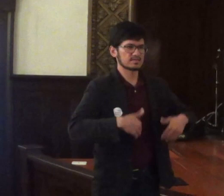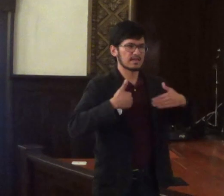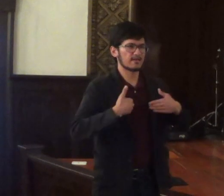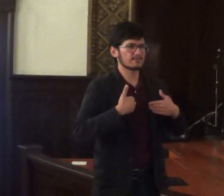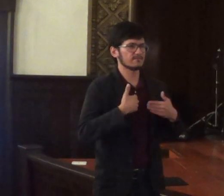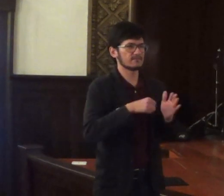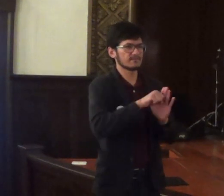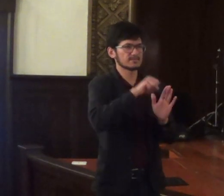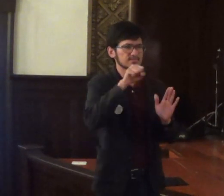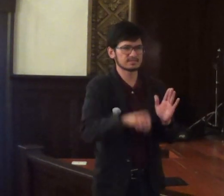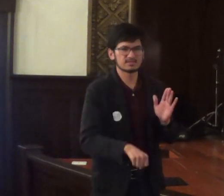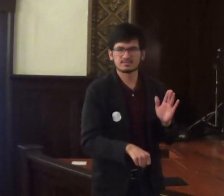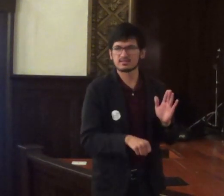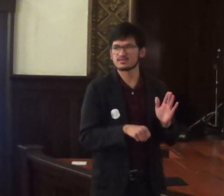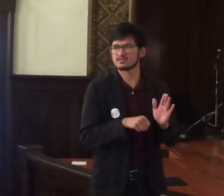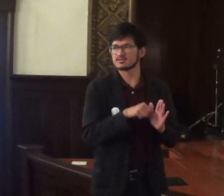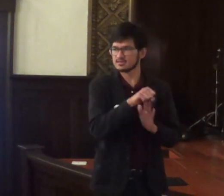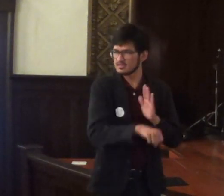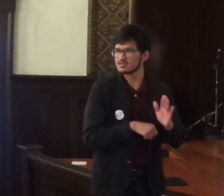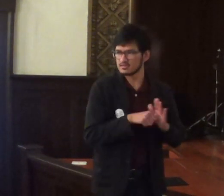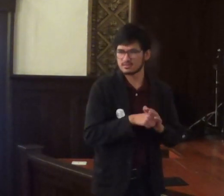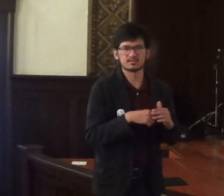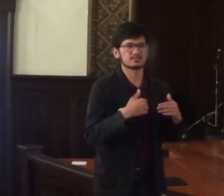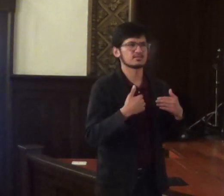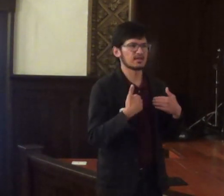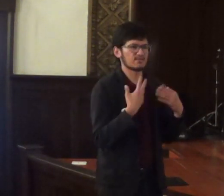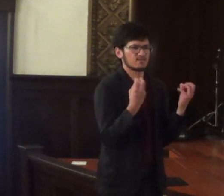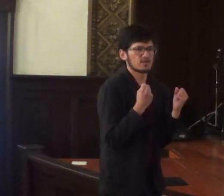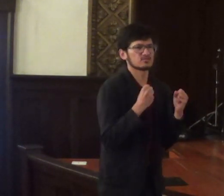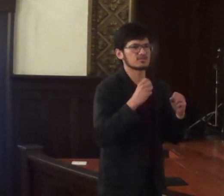oh, I'm gonna fuck around and put on a denim jacket, that's winter.